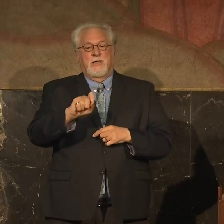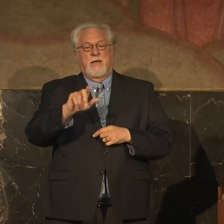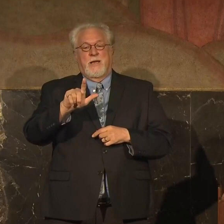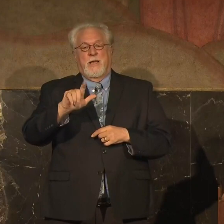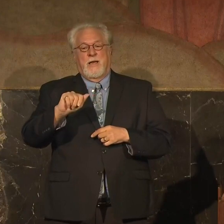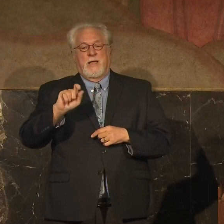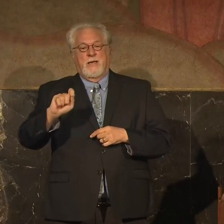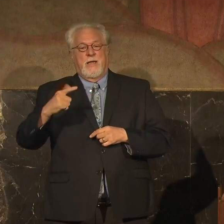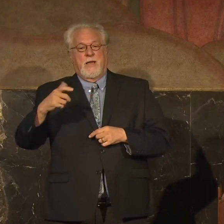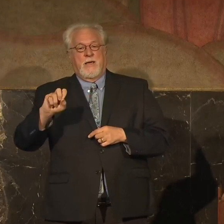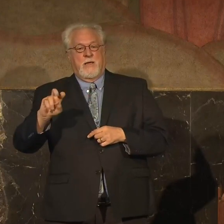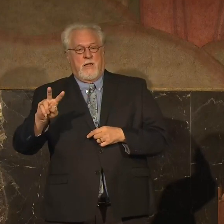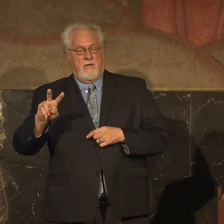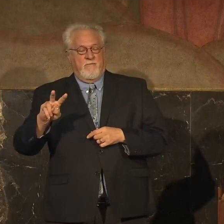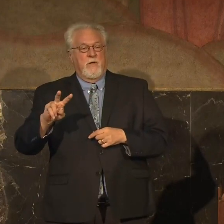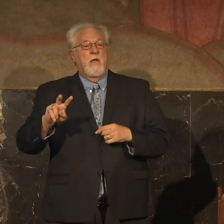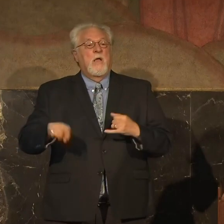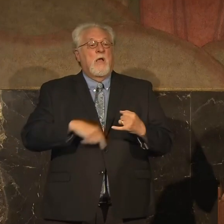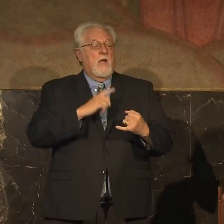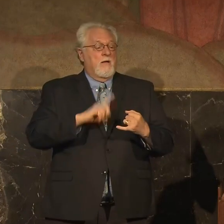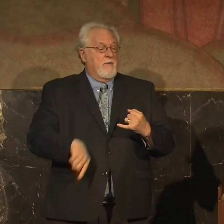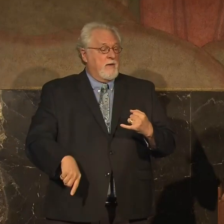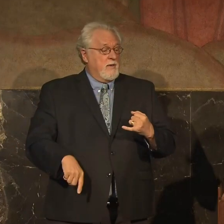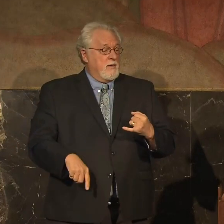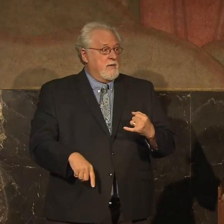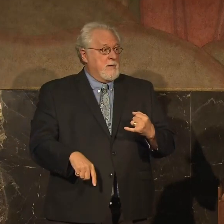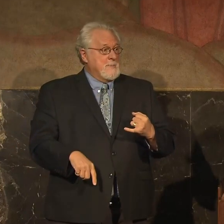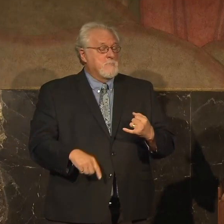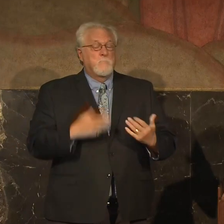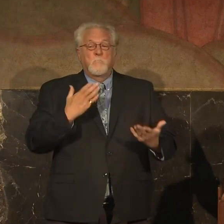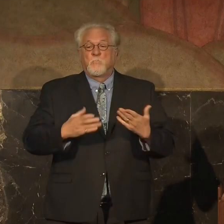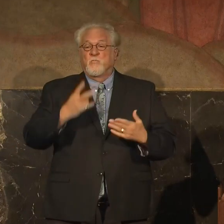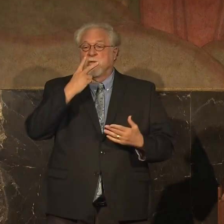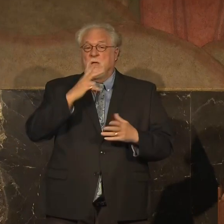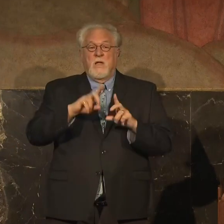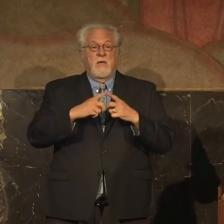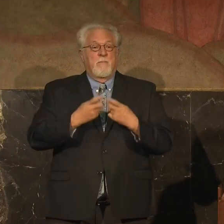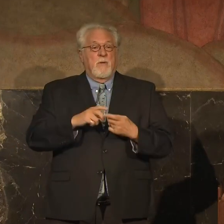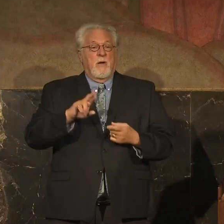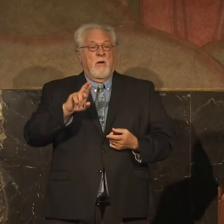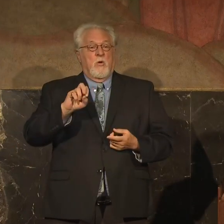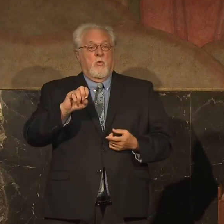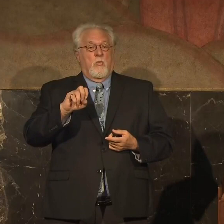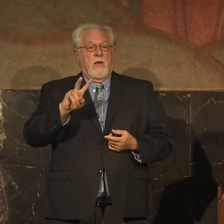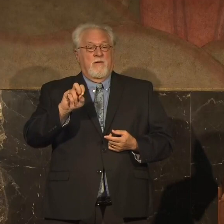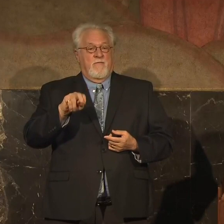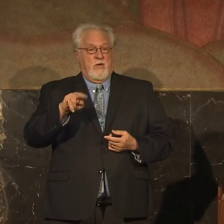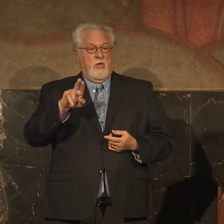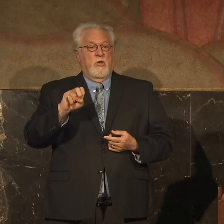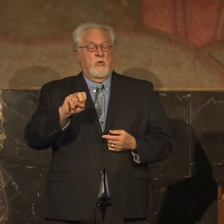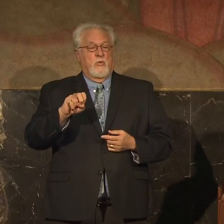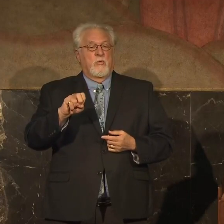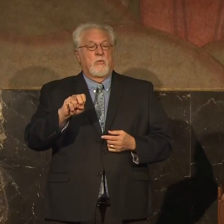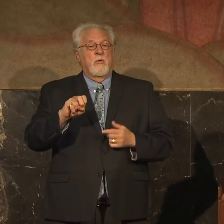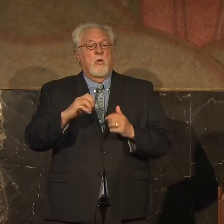ldh.la.gov. Finally, you may have seen that the Department of Revenue, under